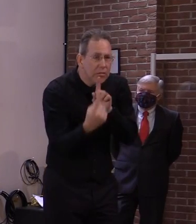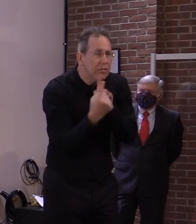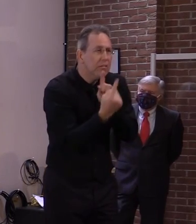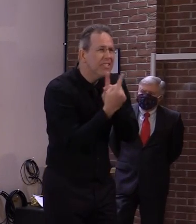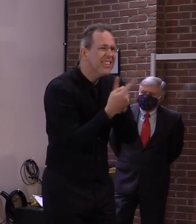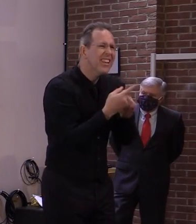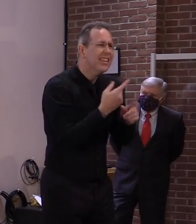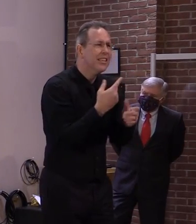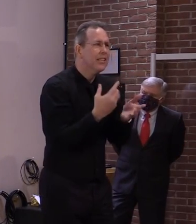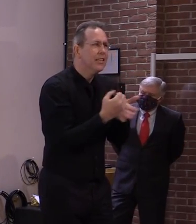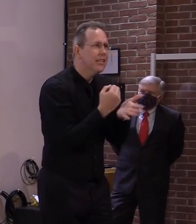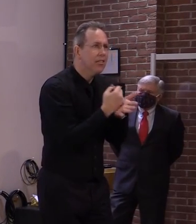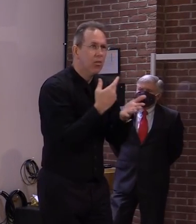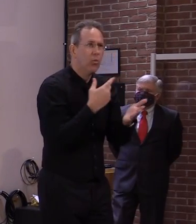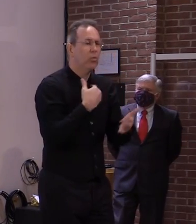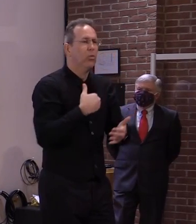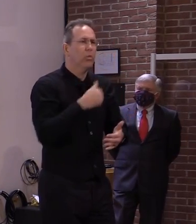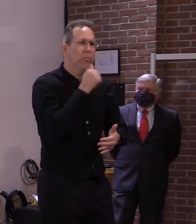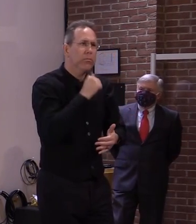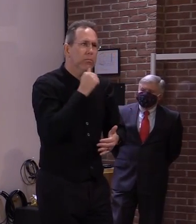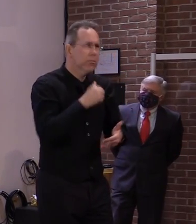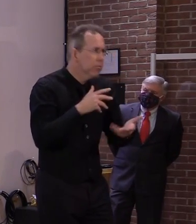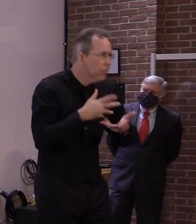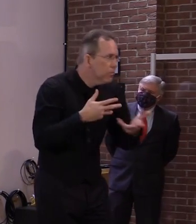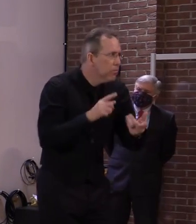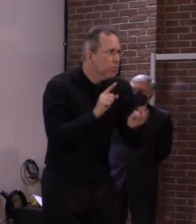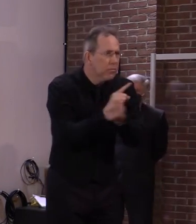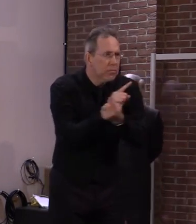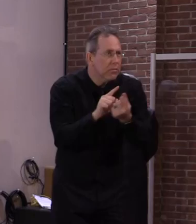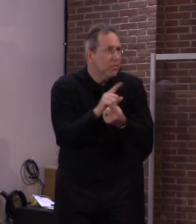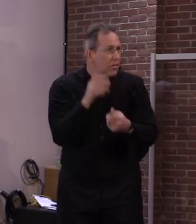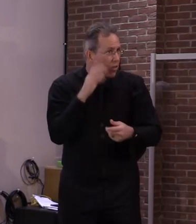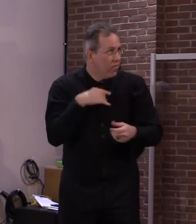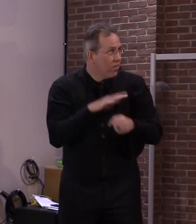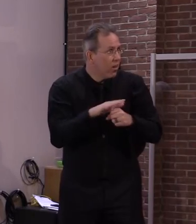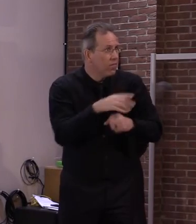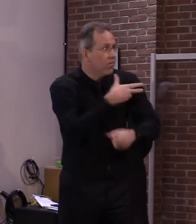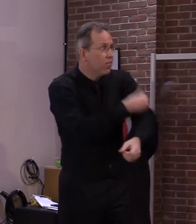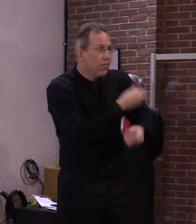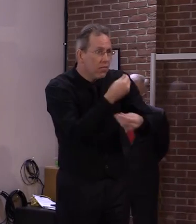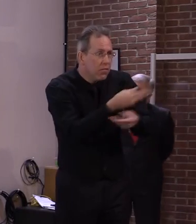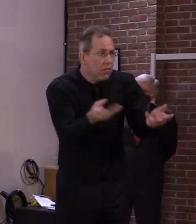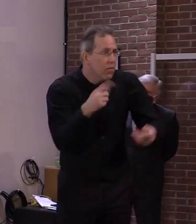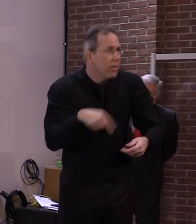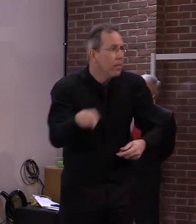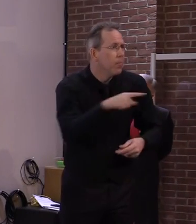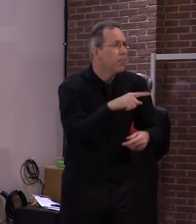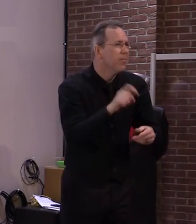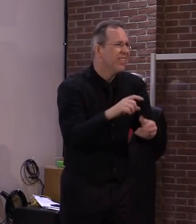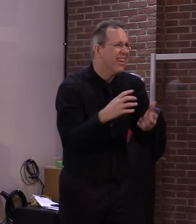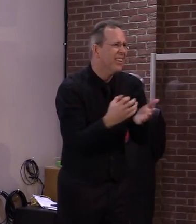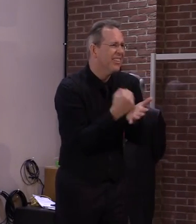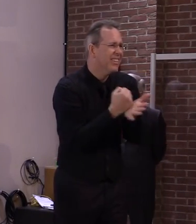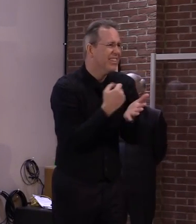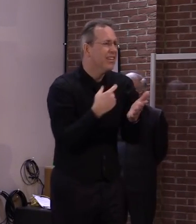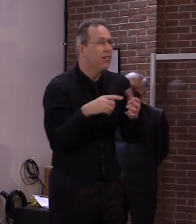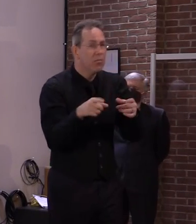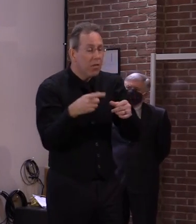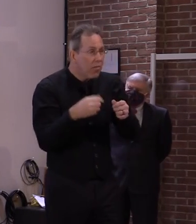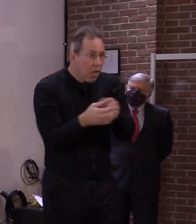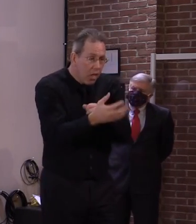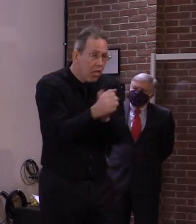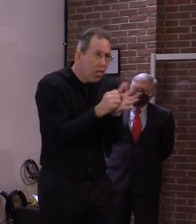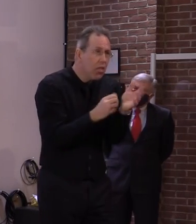infected, had the virus, had contracted that, but they were able to, with the PPE, with the distancing,